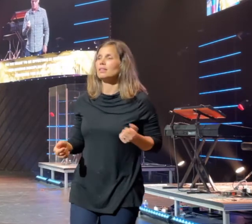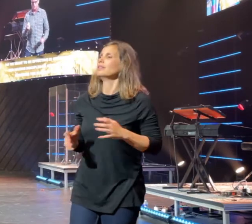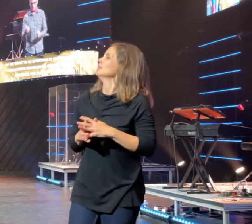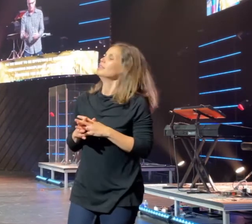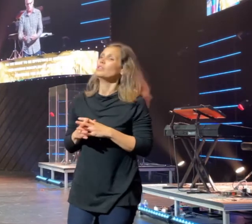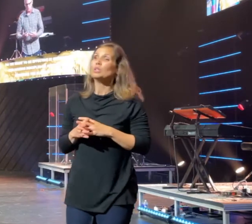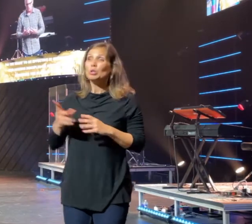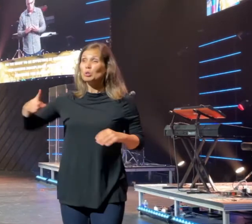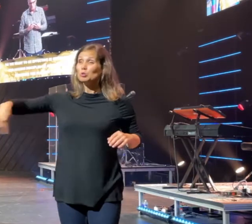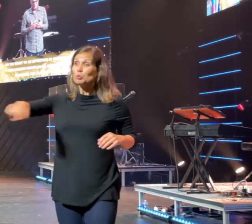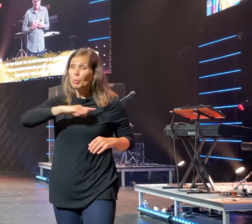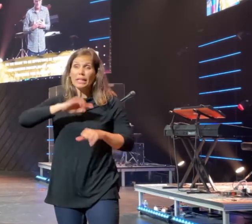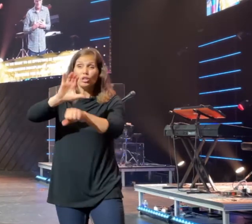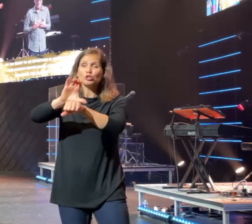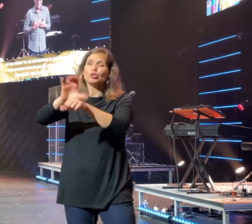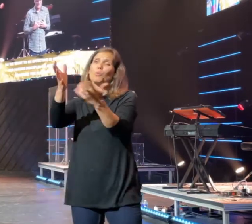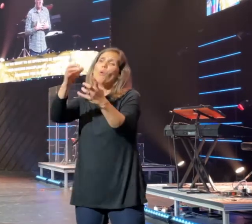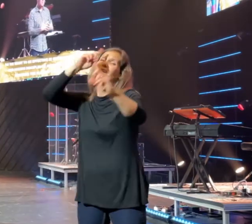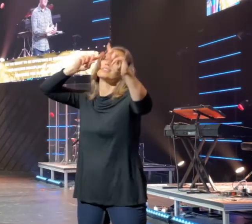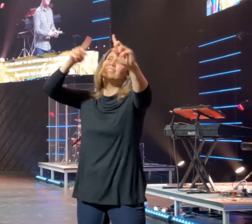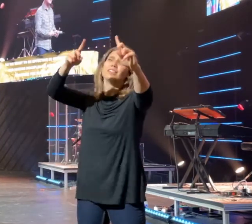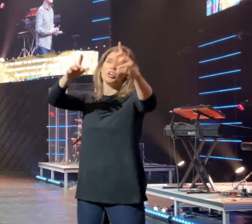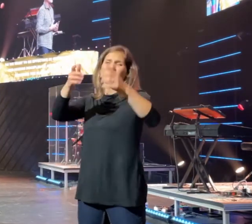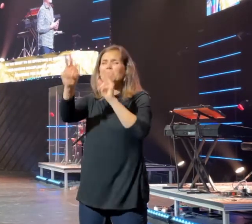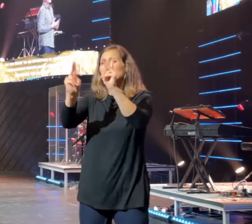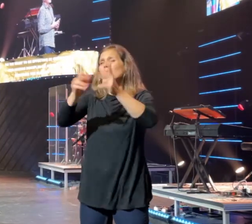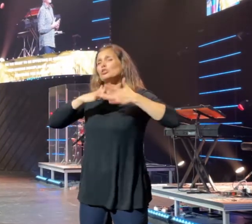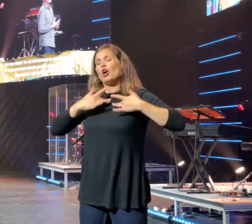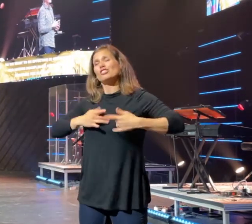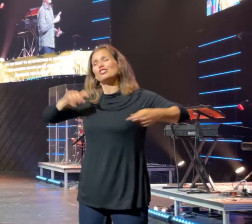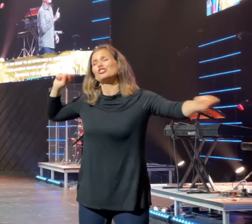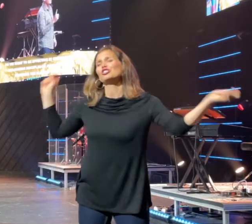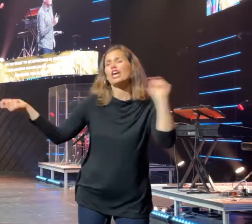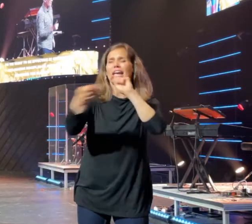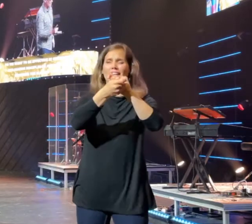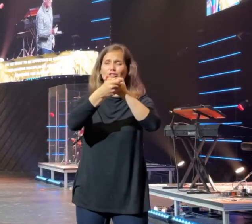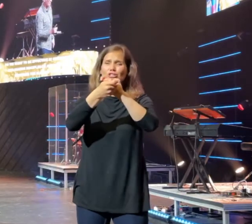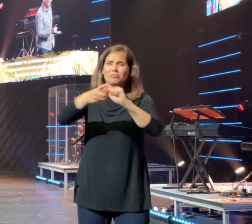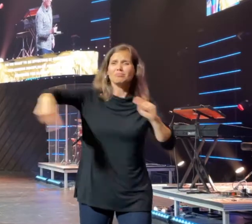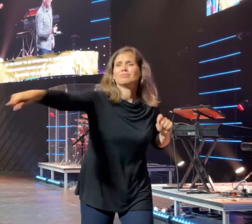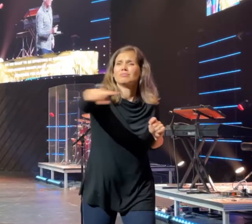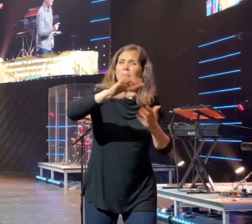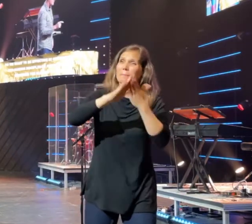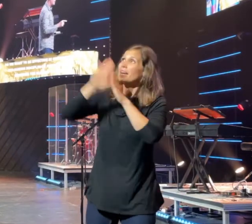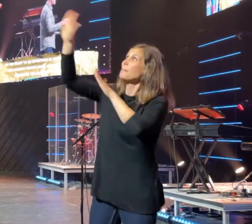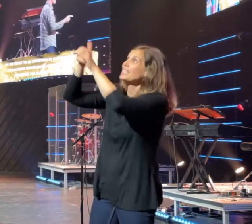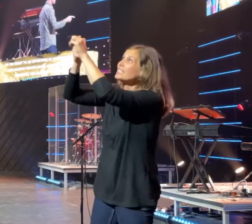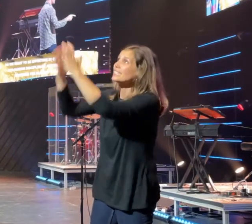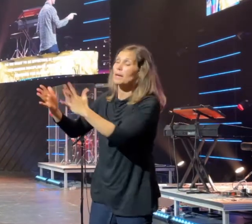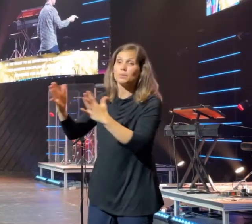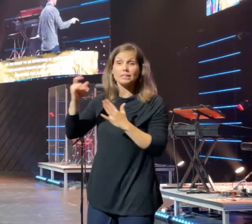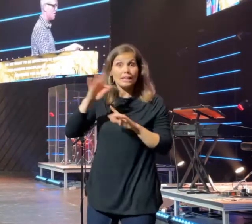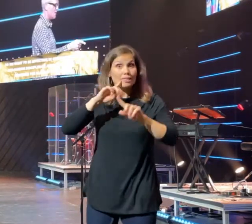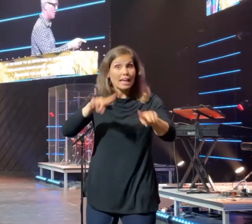in changing hearts, in making disciples? If the answer to that is yes, instead of